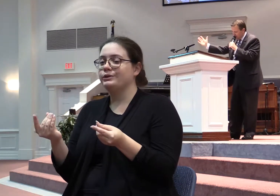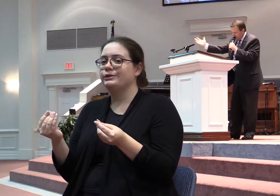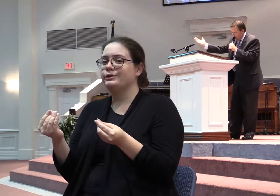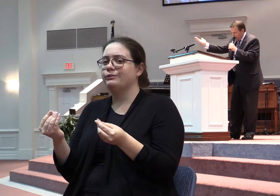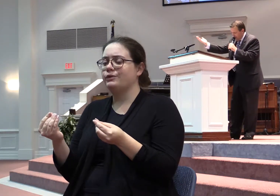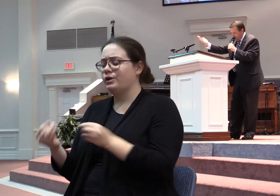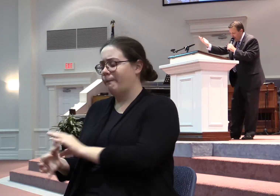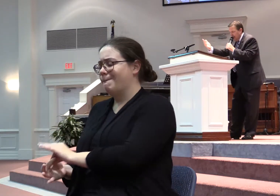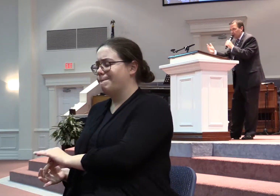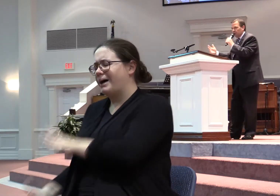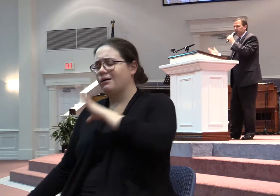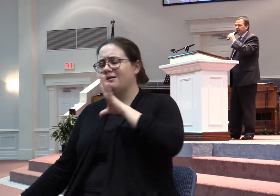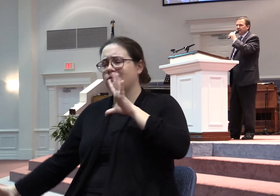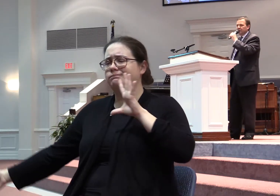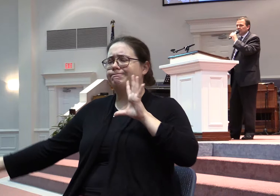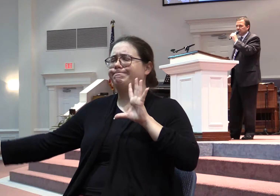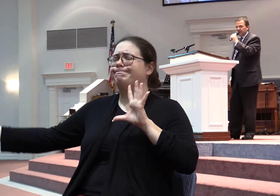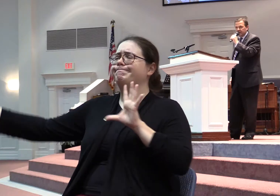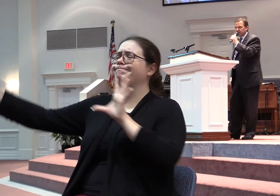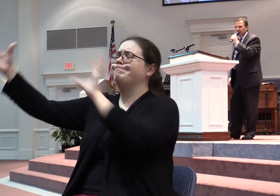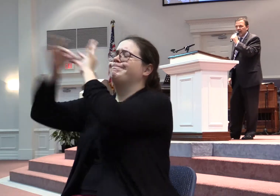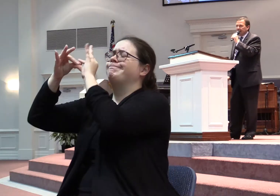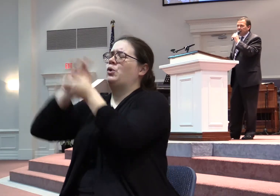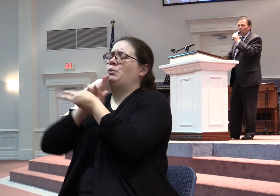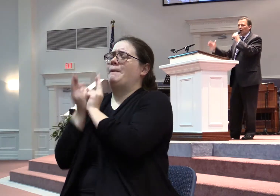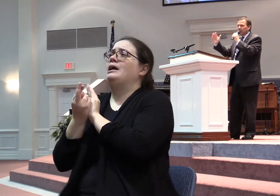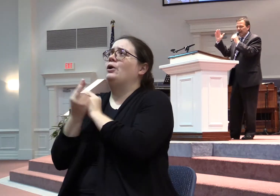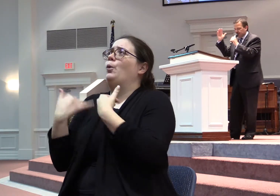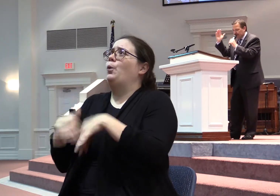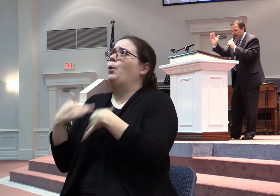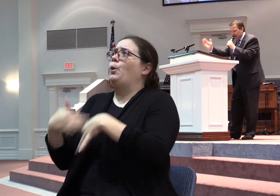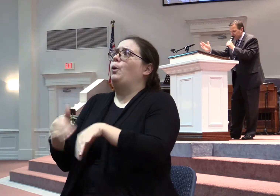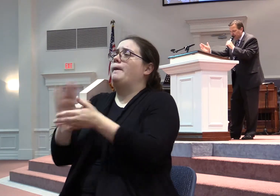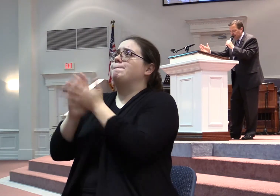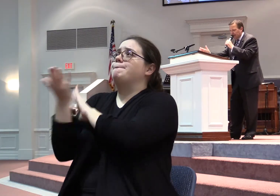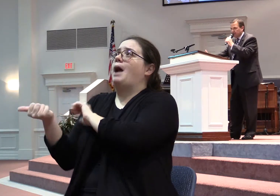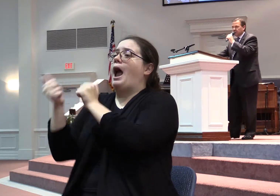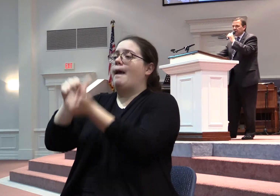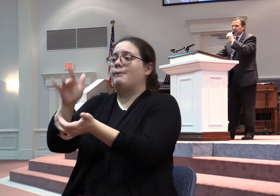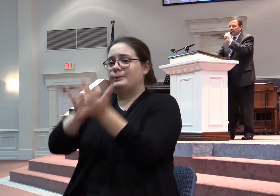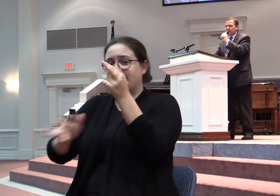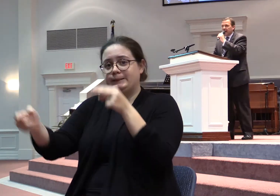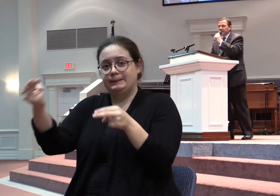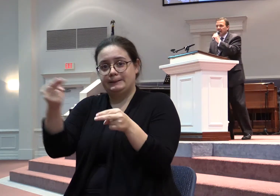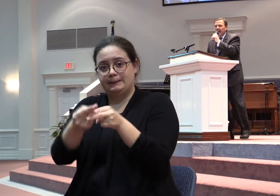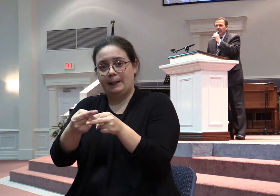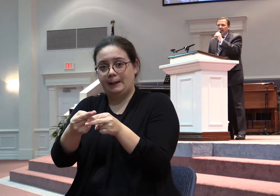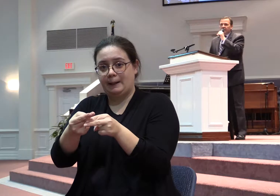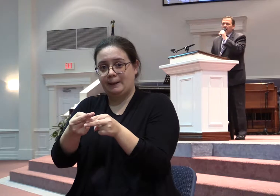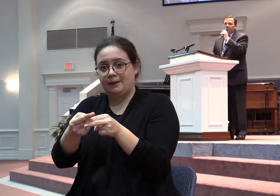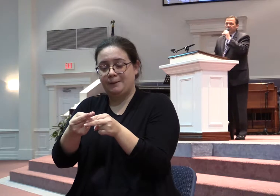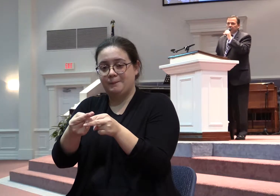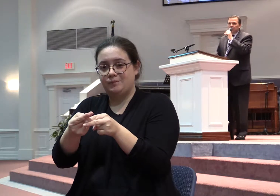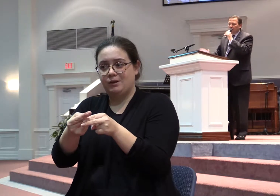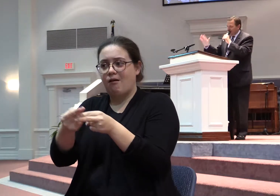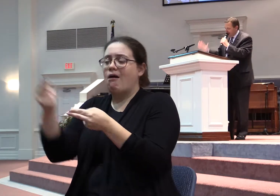your sinful ways and repent of your sins and get water baptized in the name of Jesus Christ and let